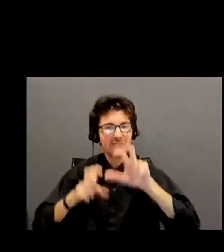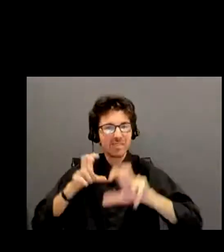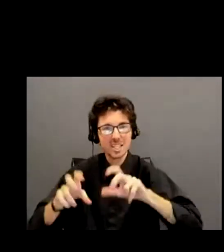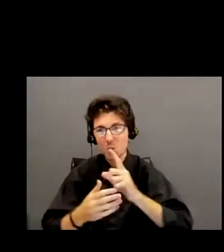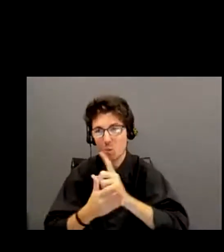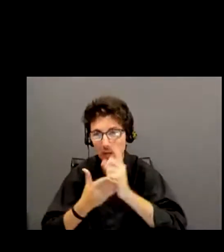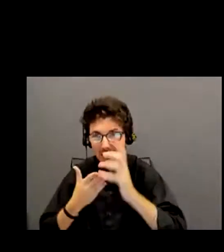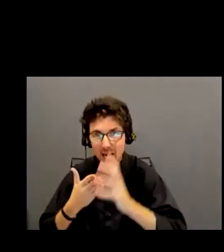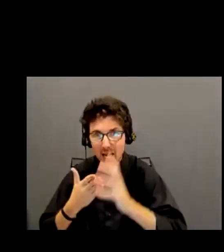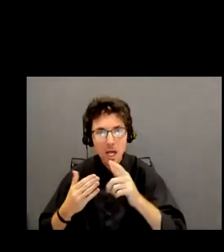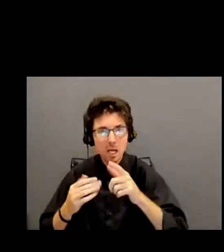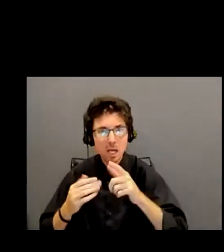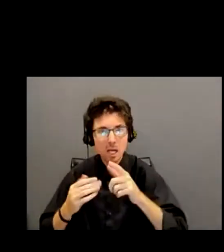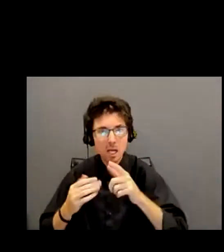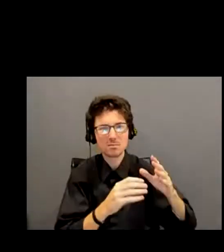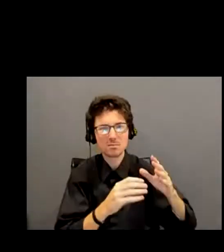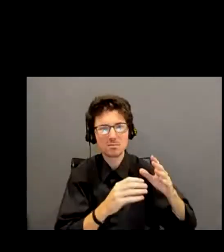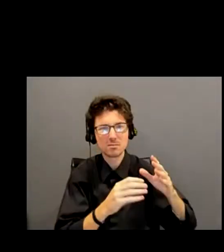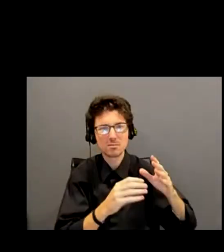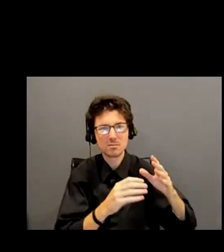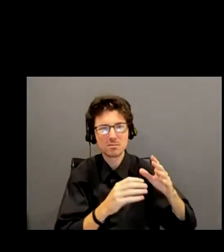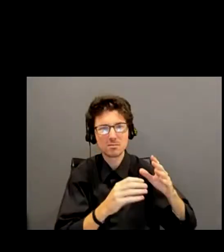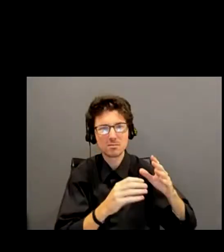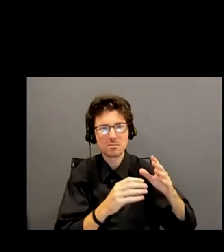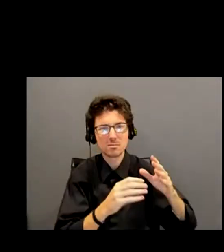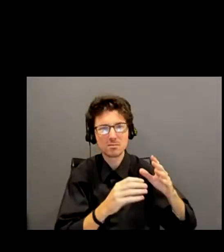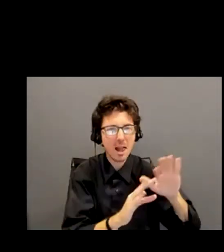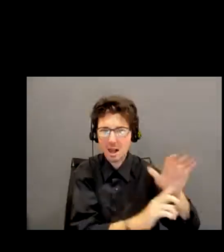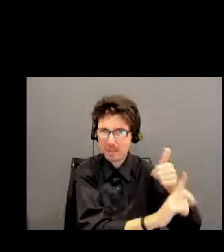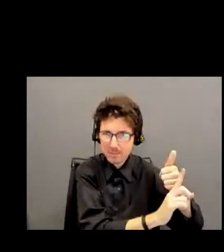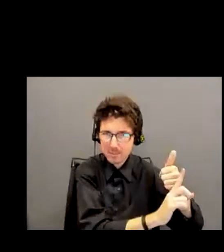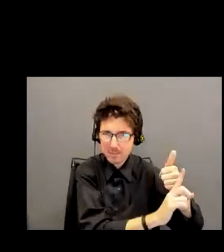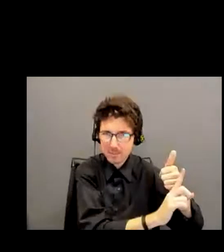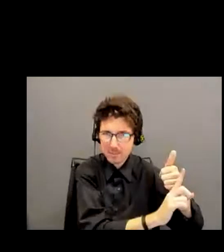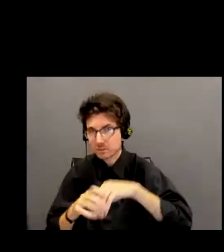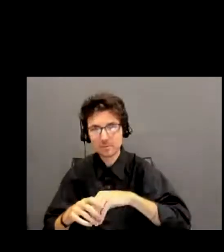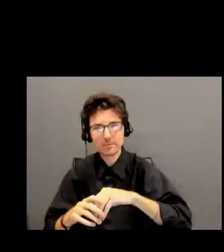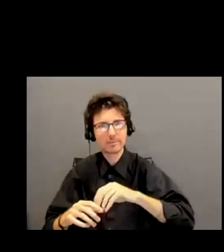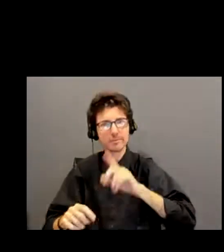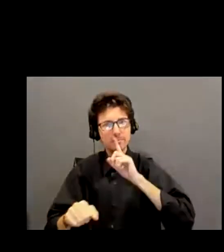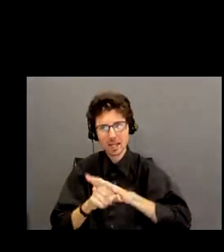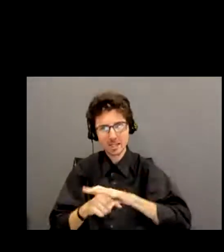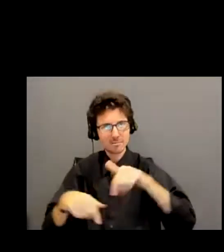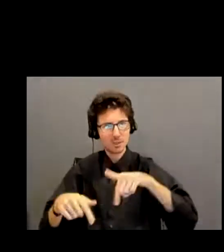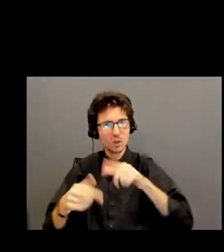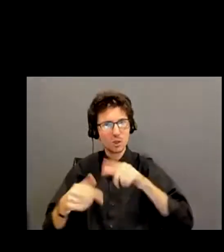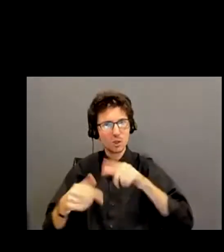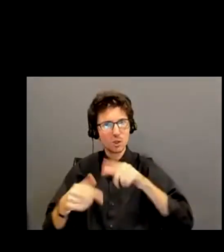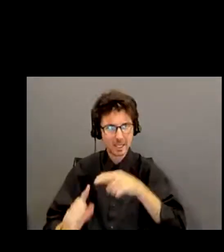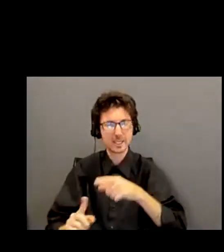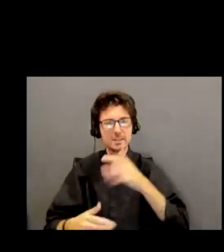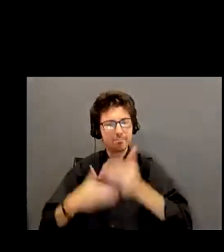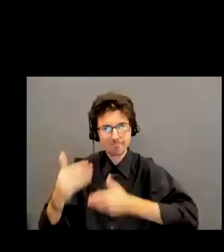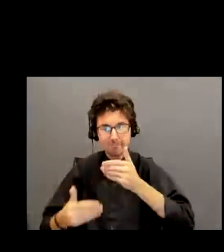come and completely lock everything out and commit yourself to these weekends. I can say that at this point,